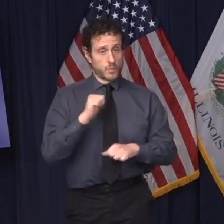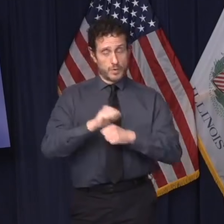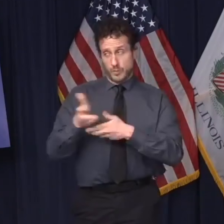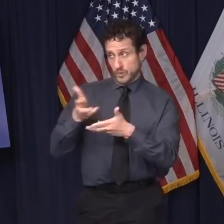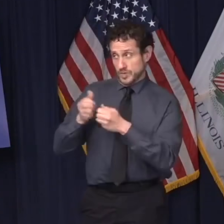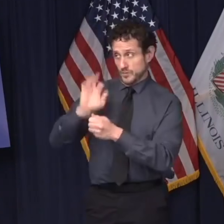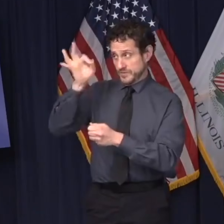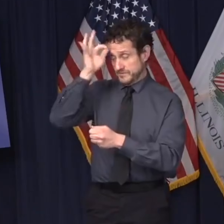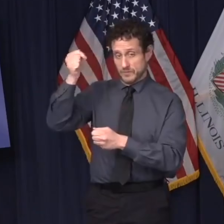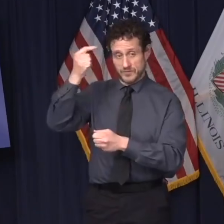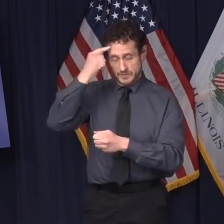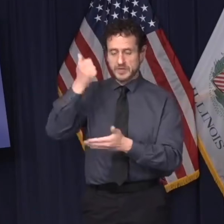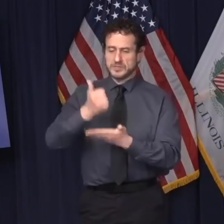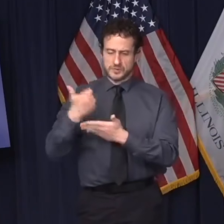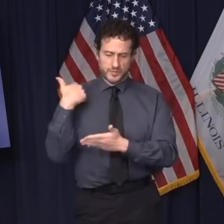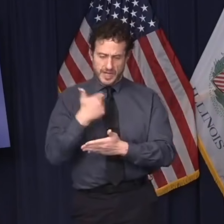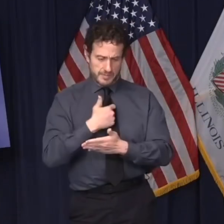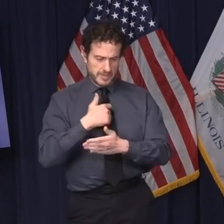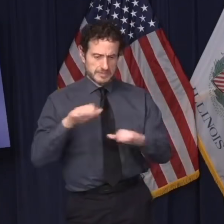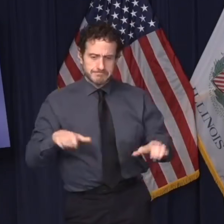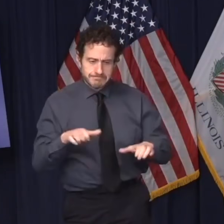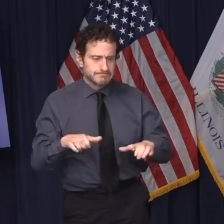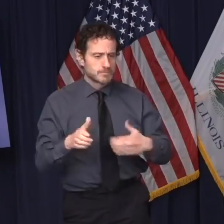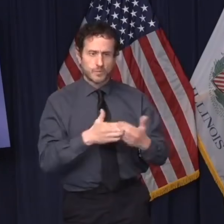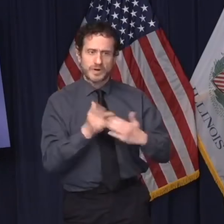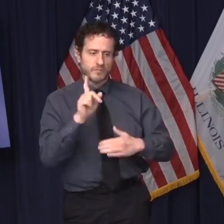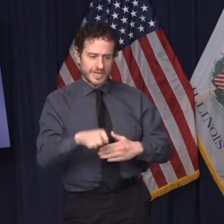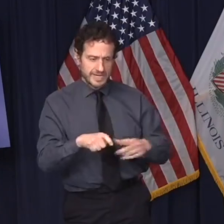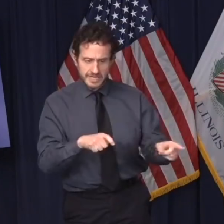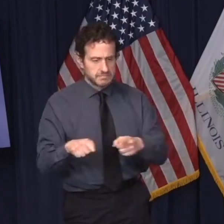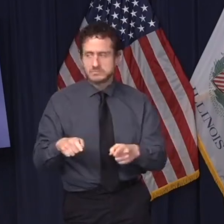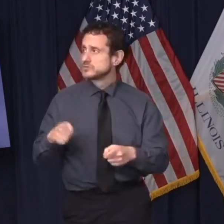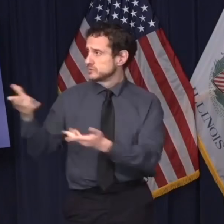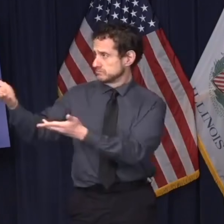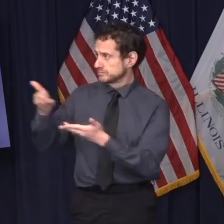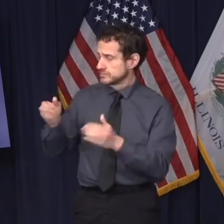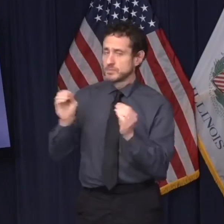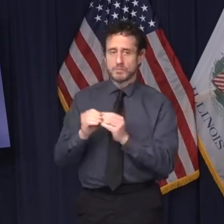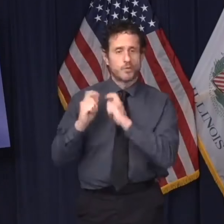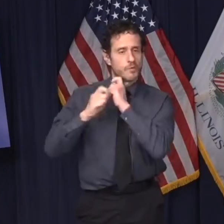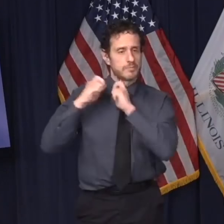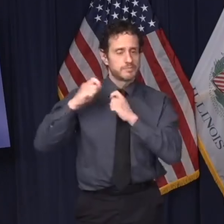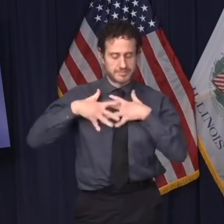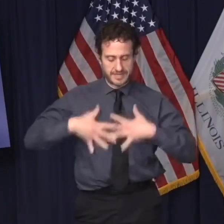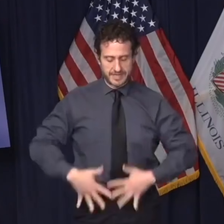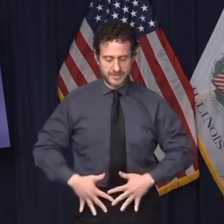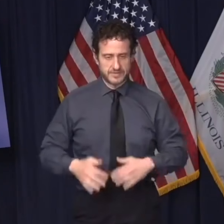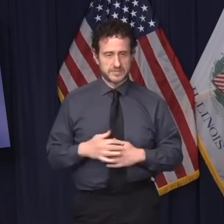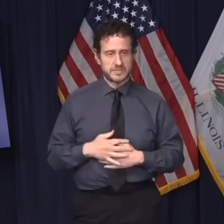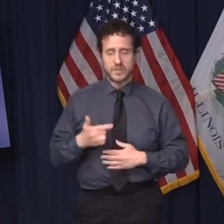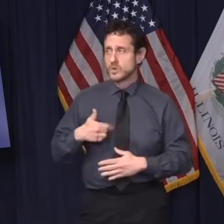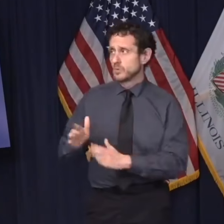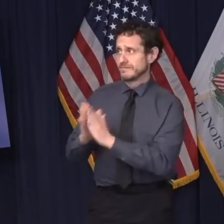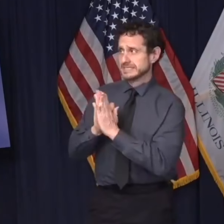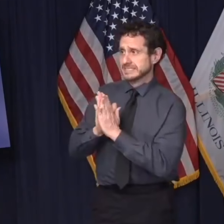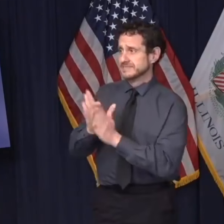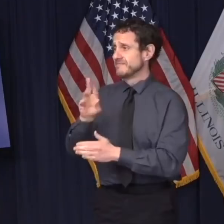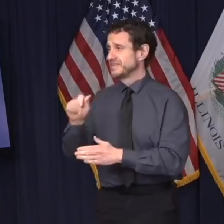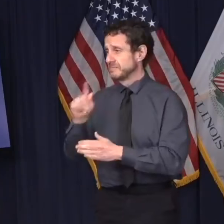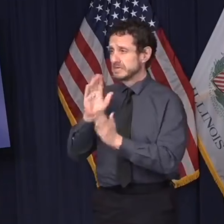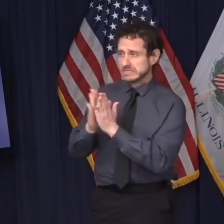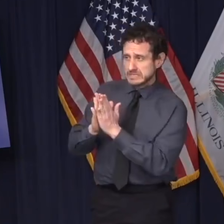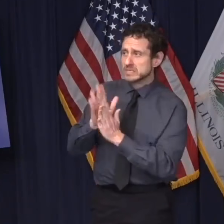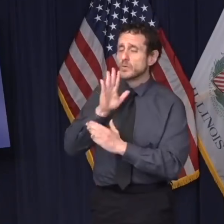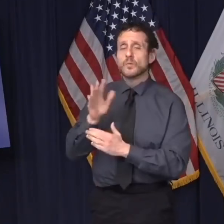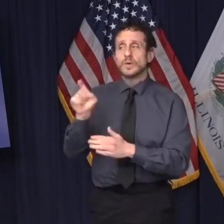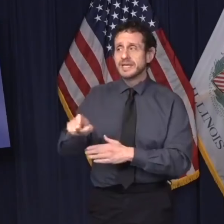to meet the needs on the ground in Illinois for more gowns. We've submitted a critical needs request to FEMA